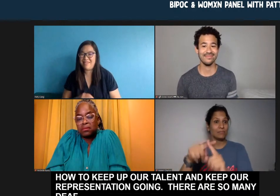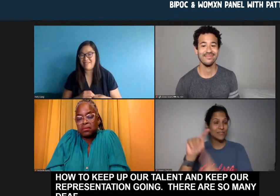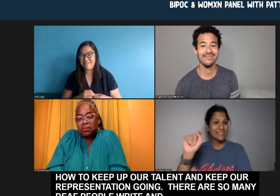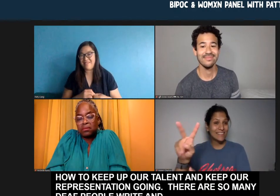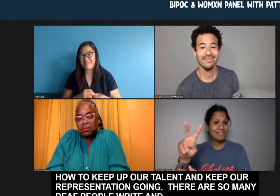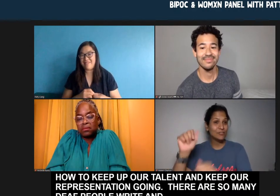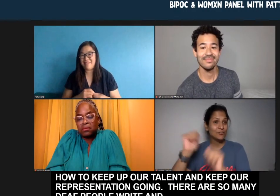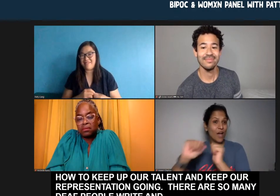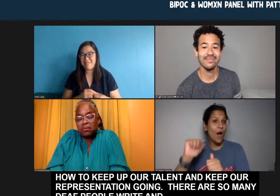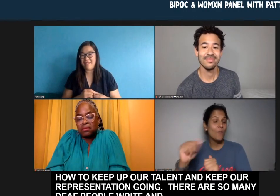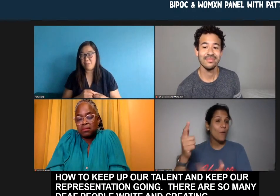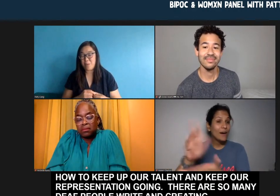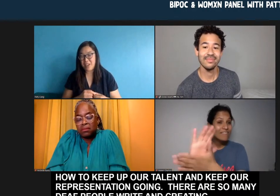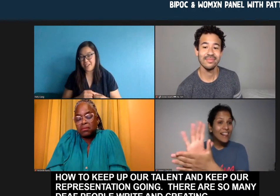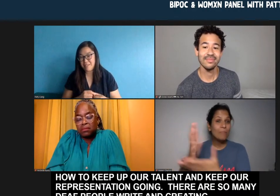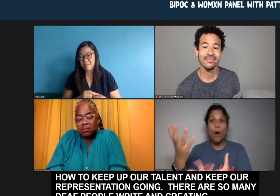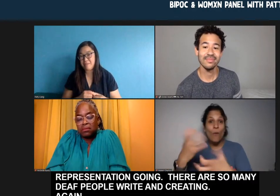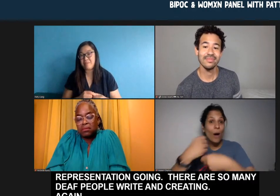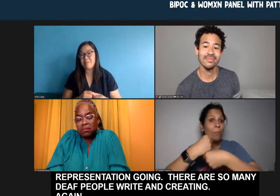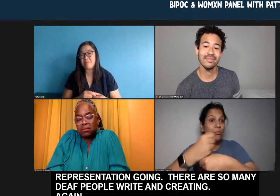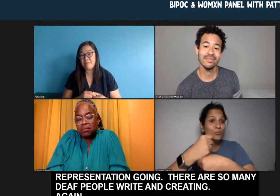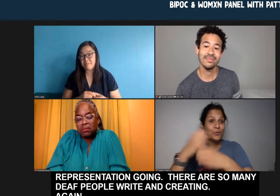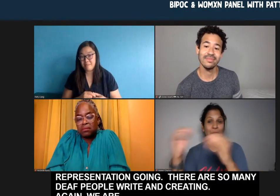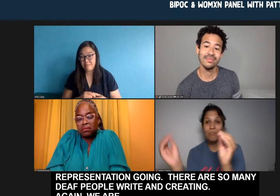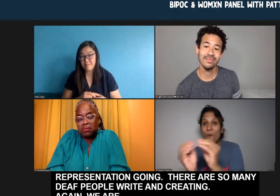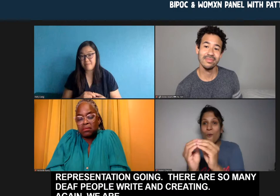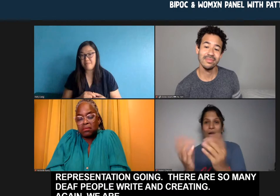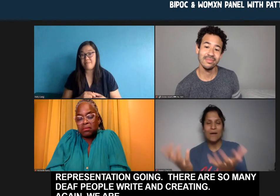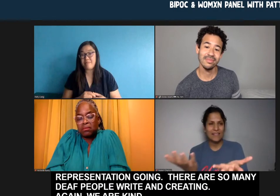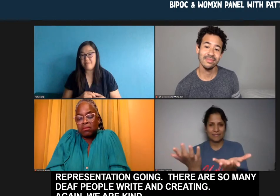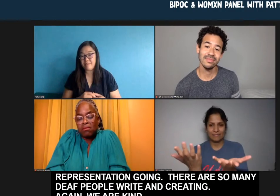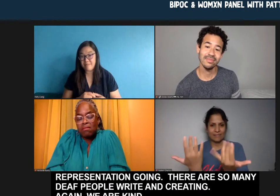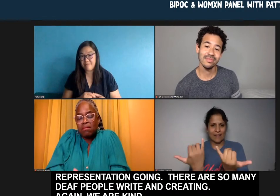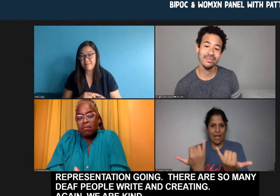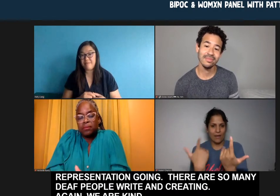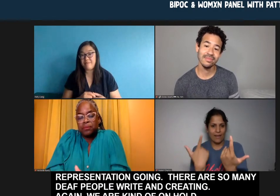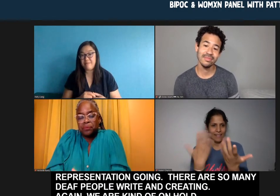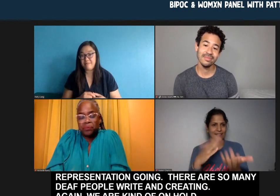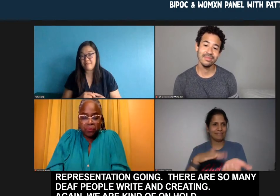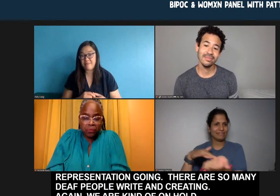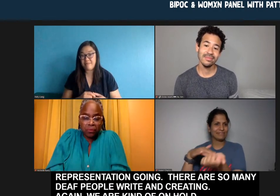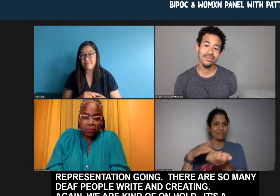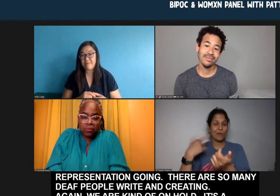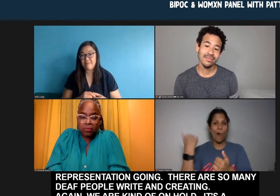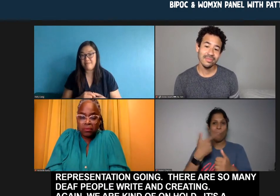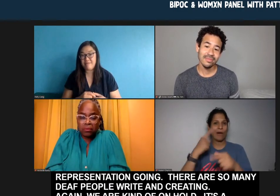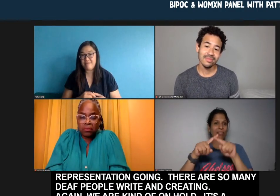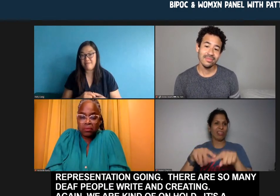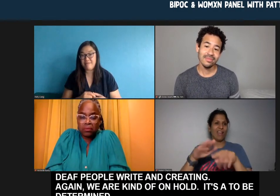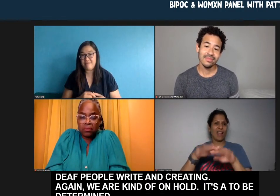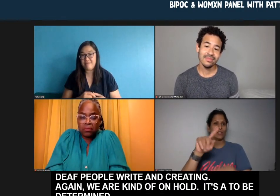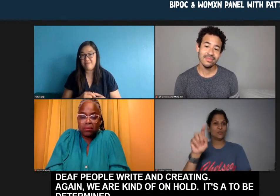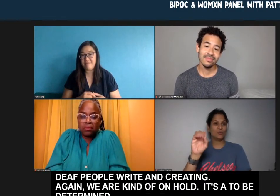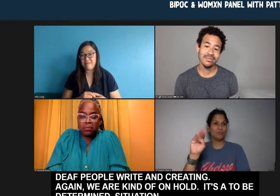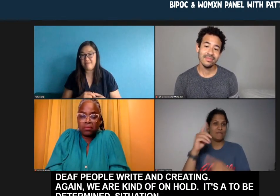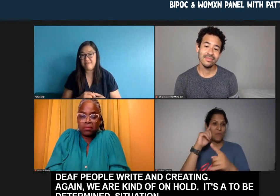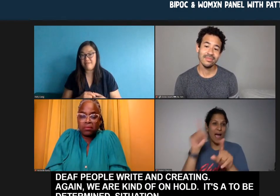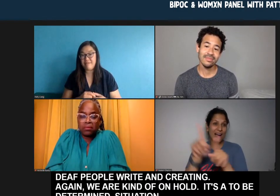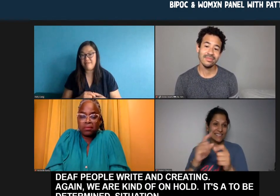on hold. It's kind of a determined situation. I know that we want more deaf producers and directors, and but all of us are